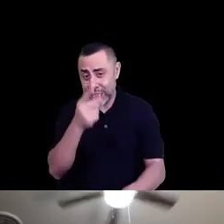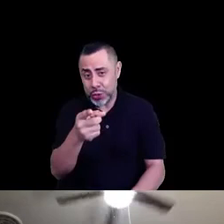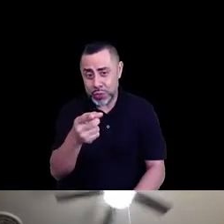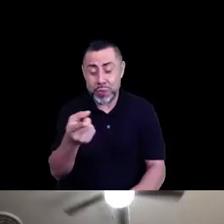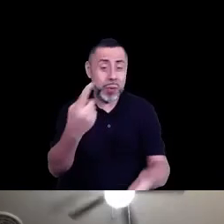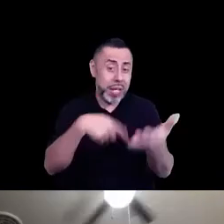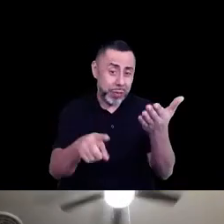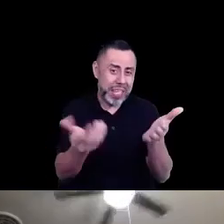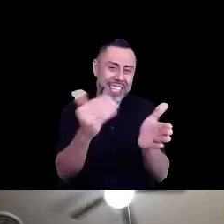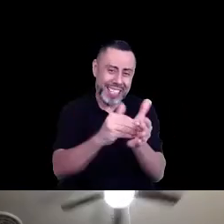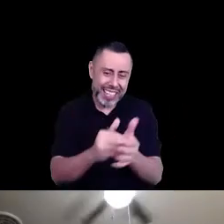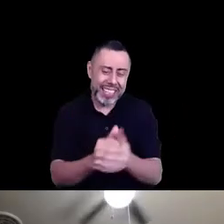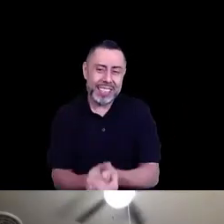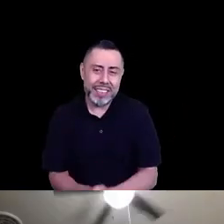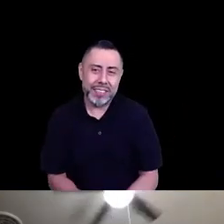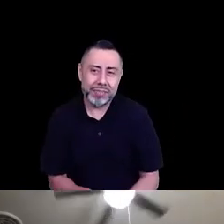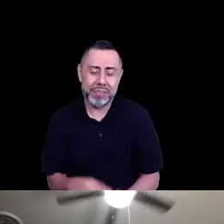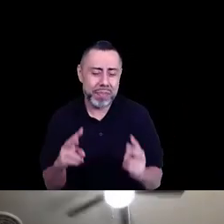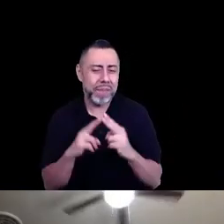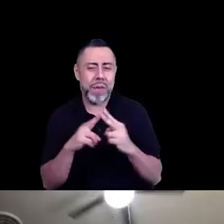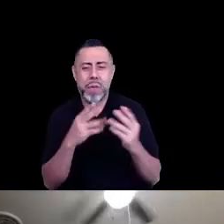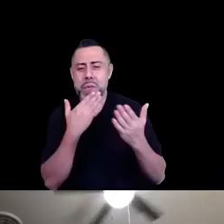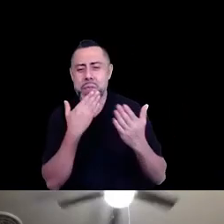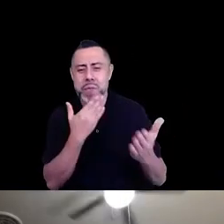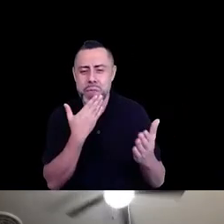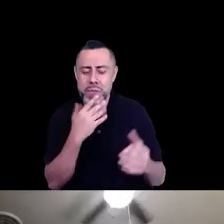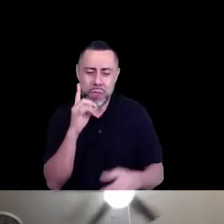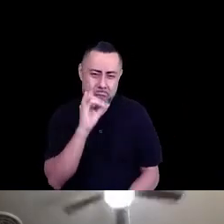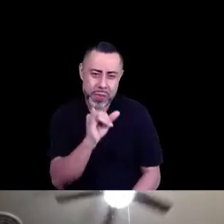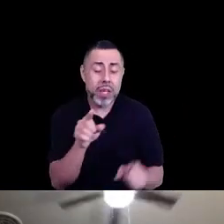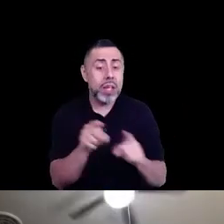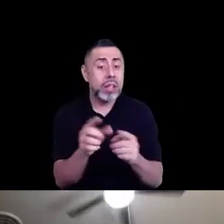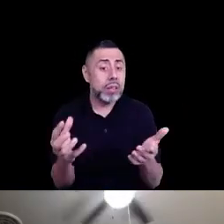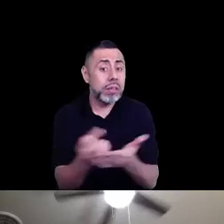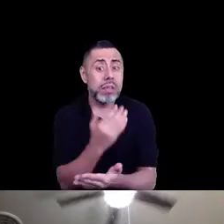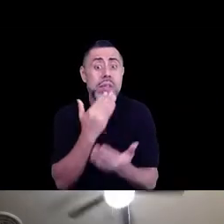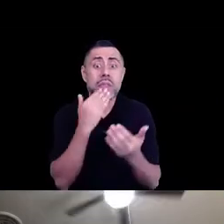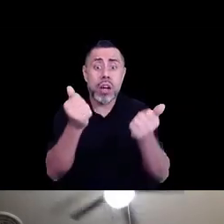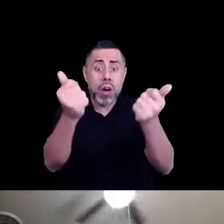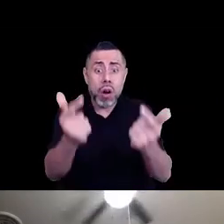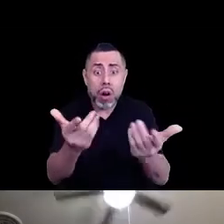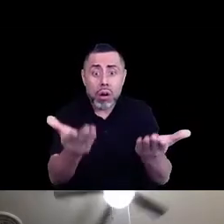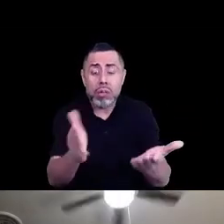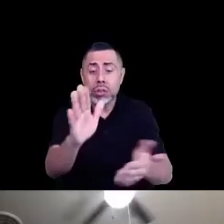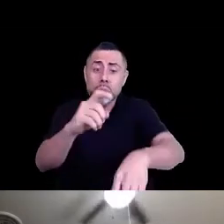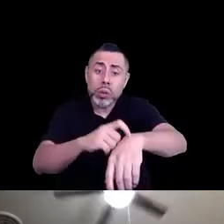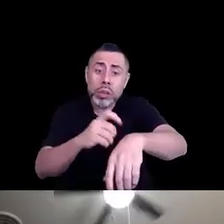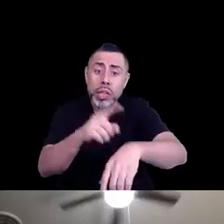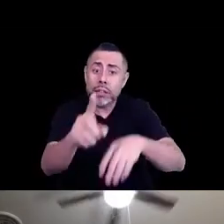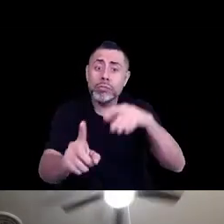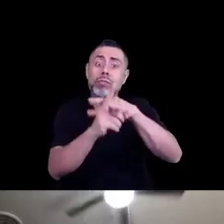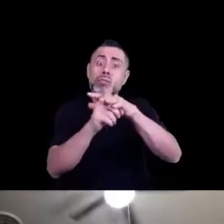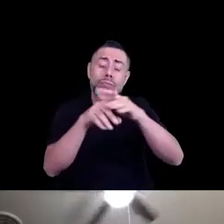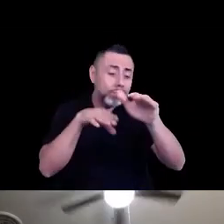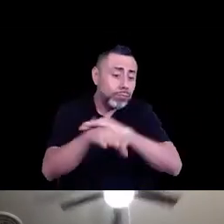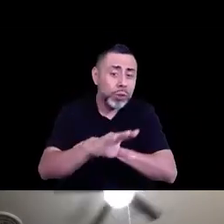week again. So we're very grateful for that. We want to thank all of you for your time. We want to thank all of you that have Zoomed in. We want